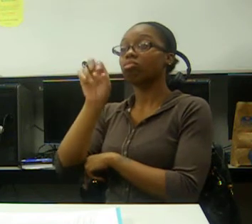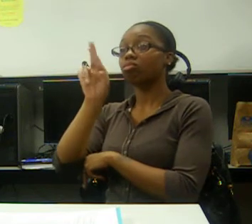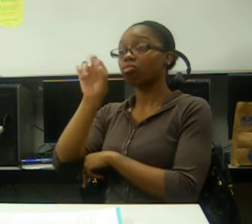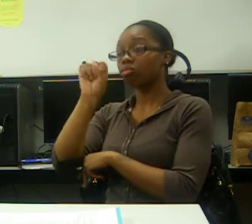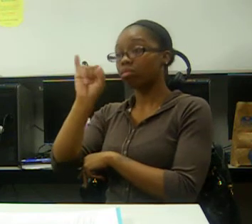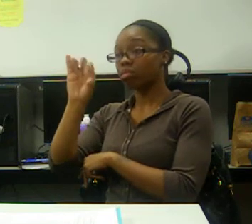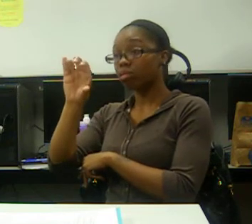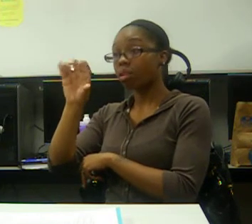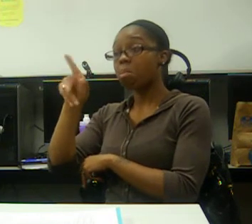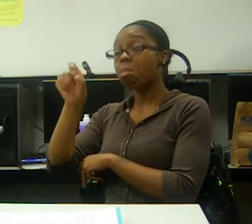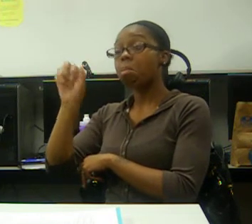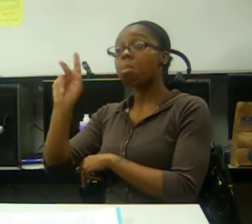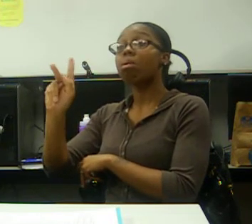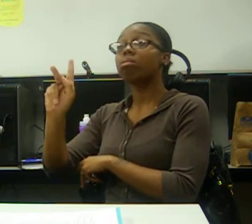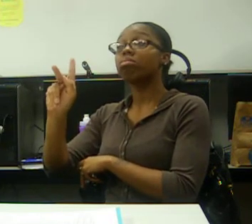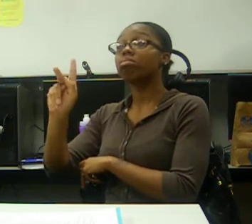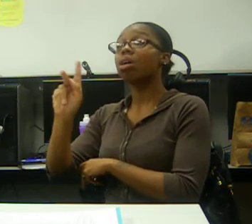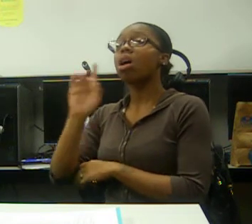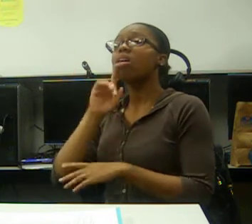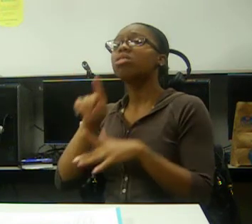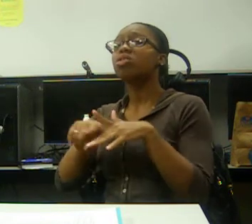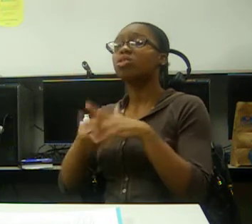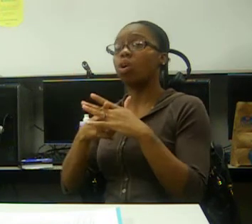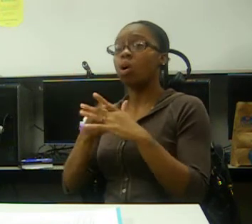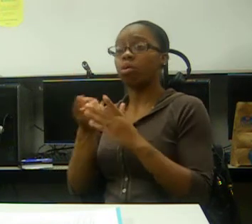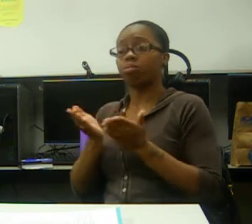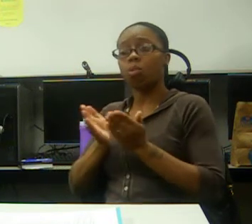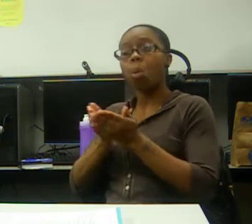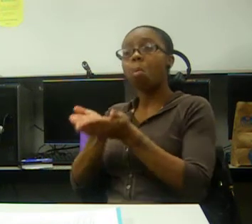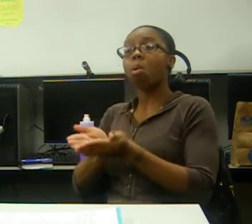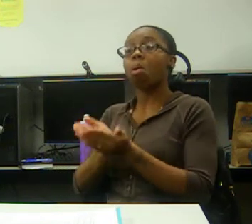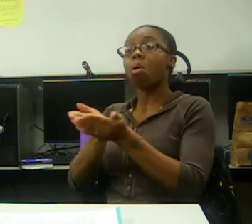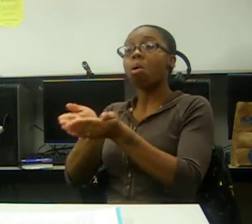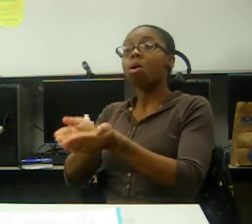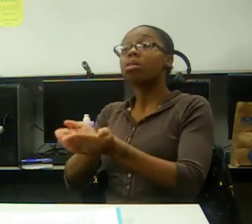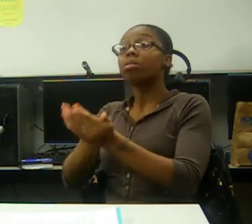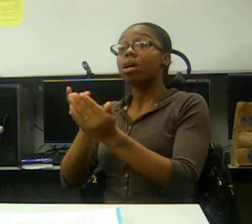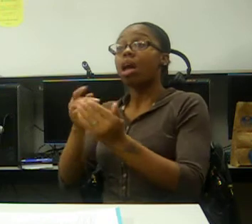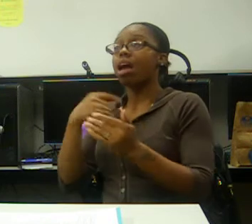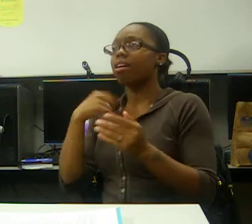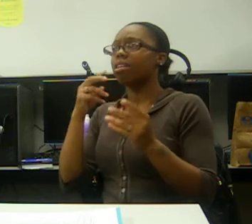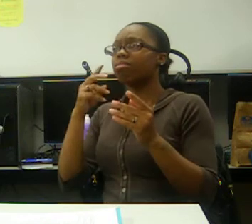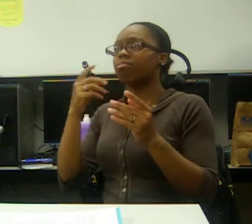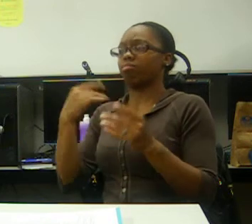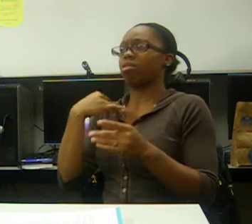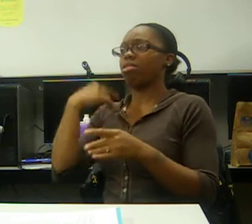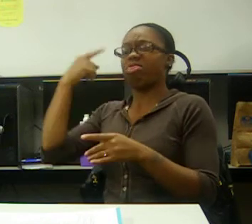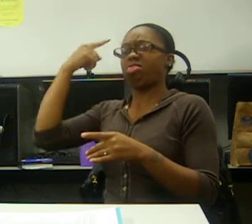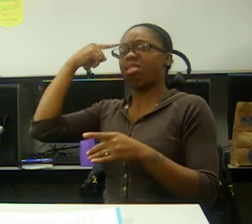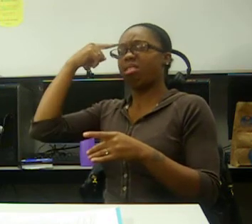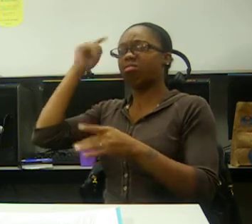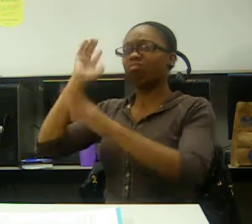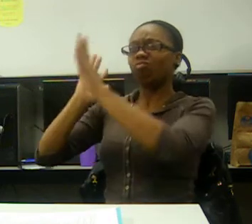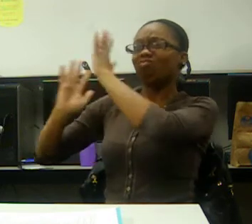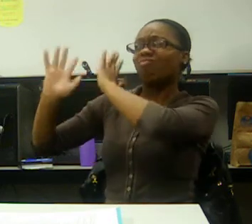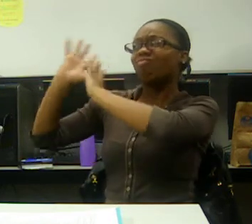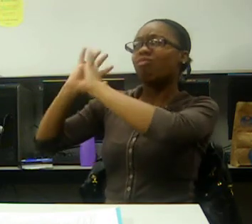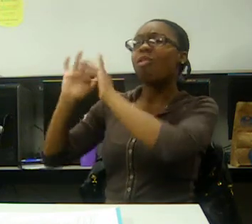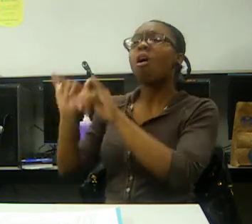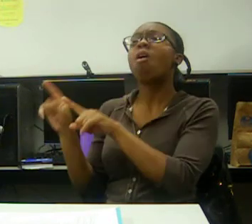in a boat and it almost takes you back to the Jurassic times. You can see the dinosaurs and water spraying you, and